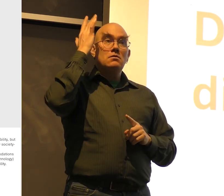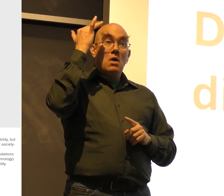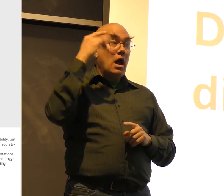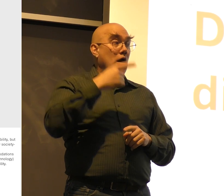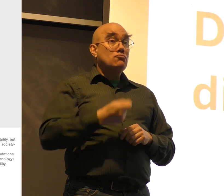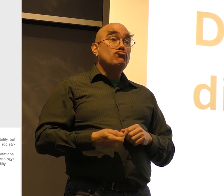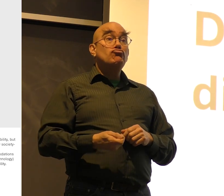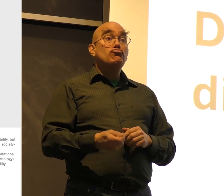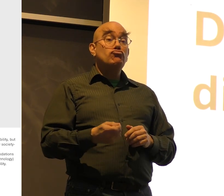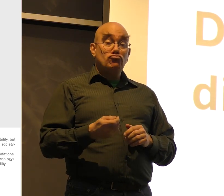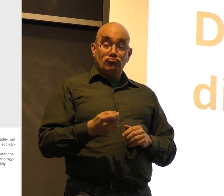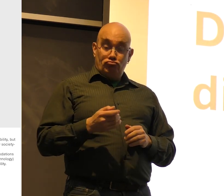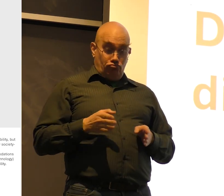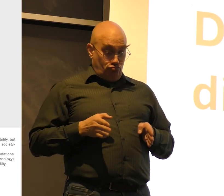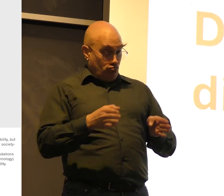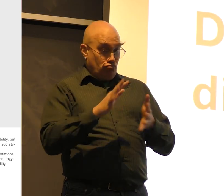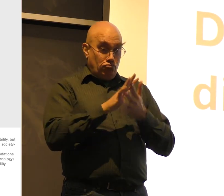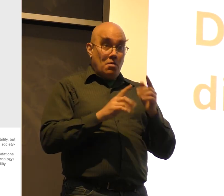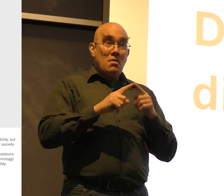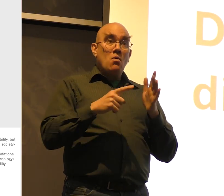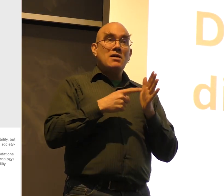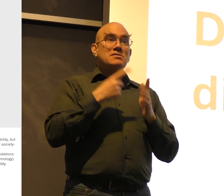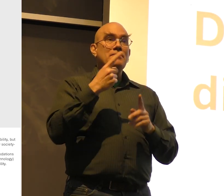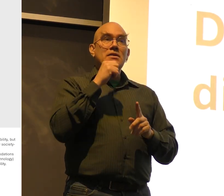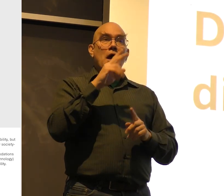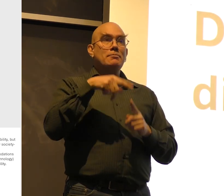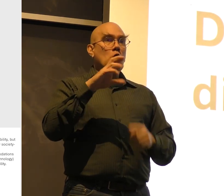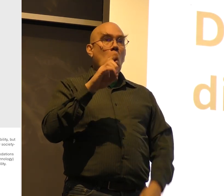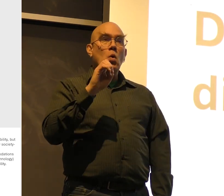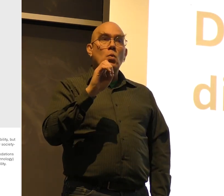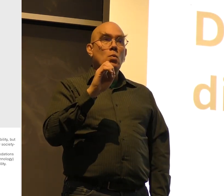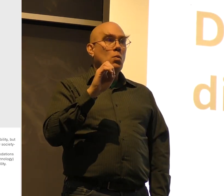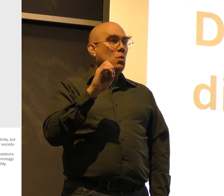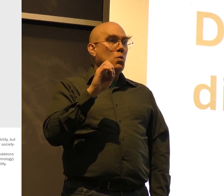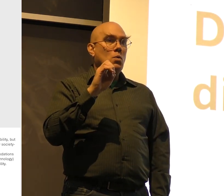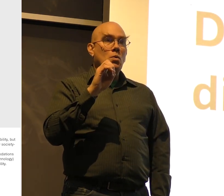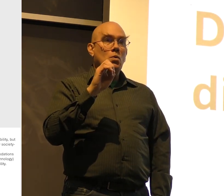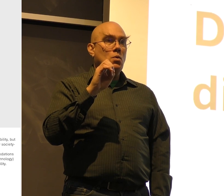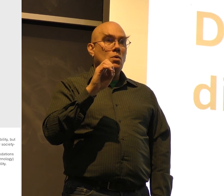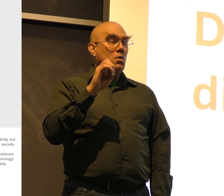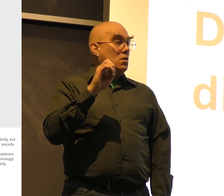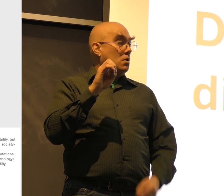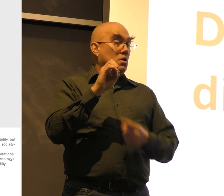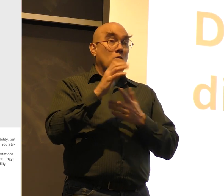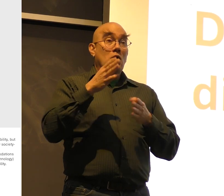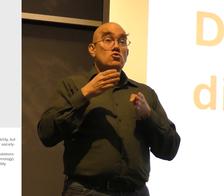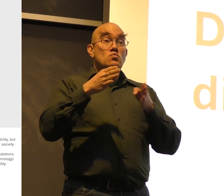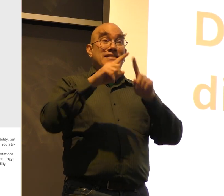wrapped up like they are, but they can navigate easier than others can. But every once in a while, something isn't up to code as they're navigating with their cane.